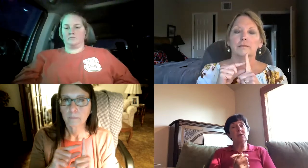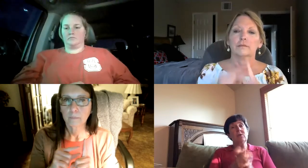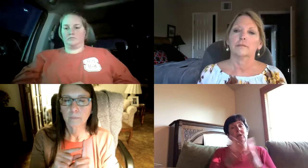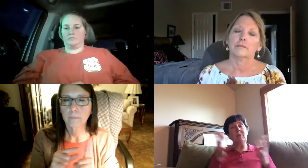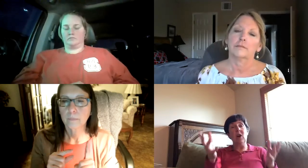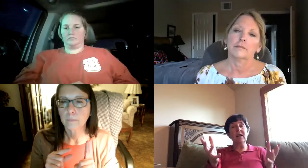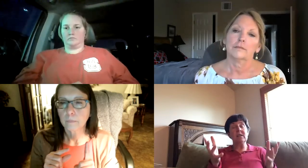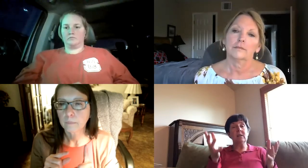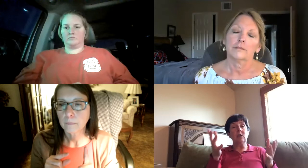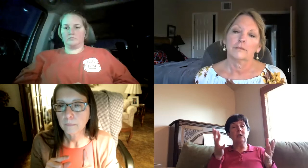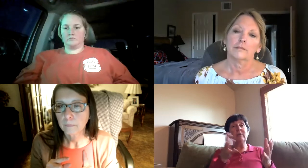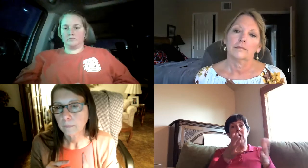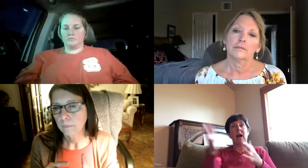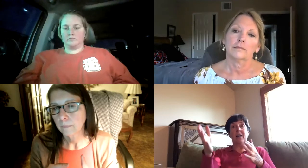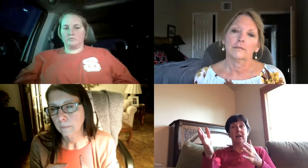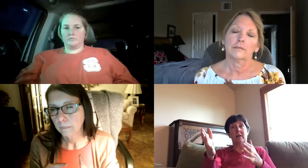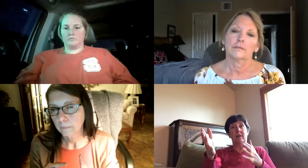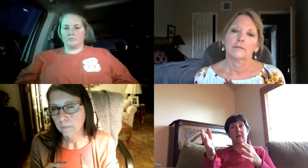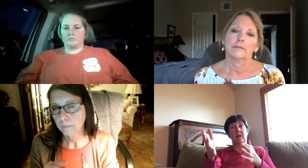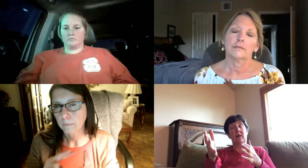Because to be honest,